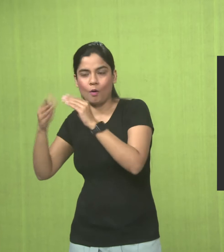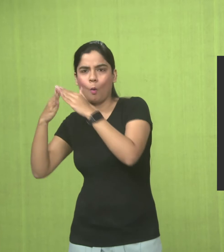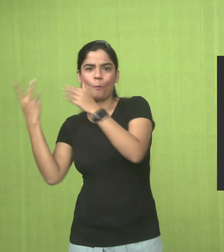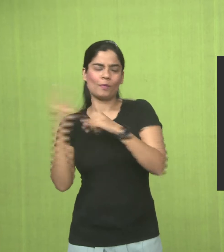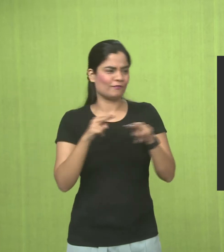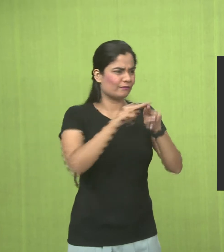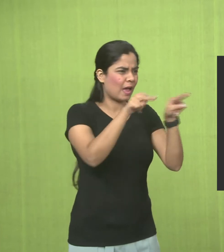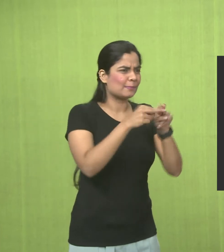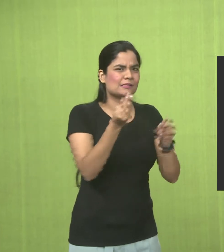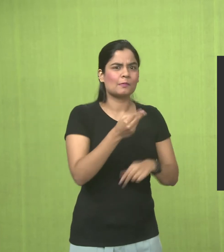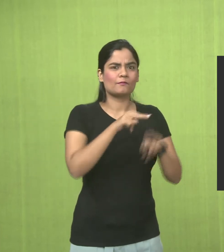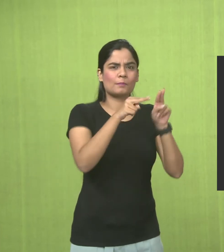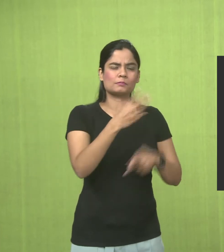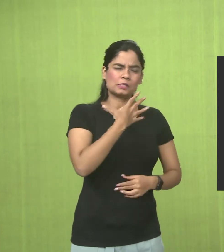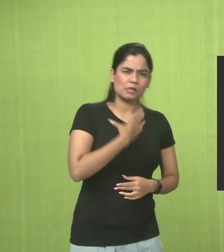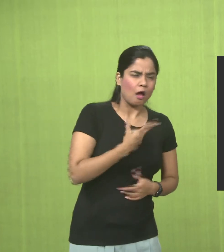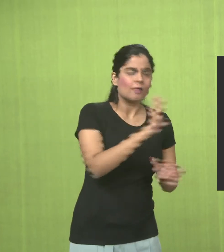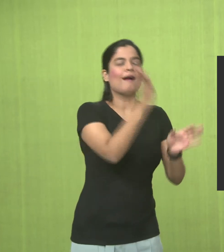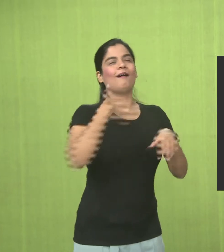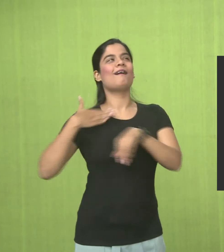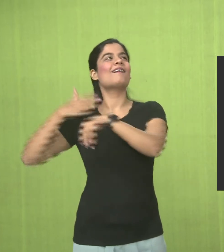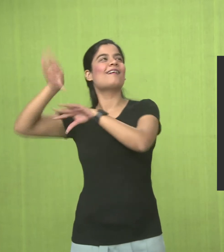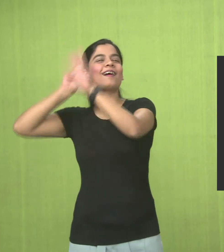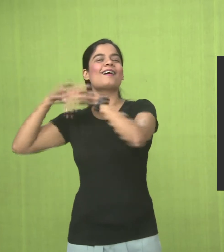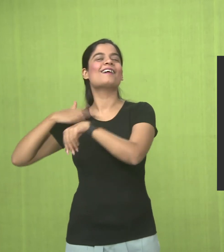emotions, etc., which are applicable to the family in the daily life.